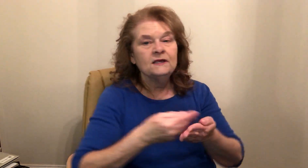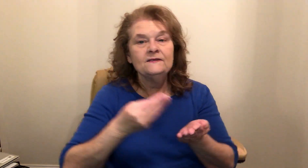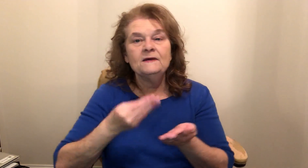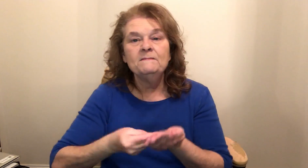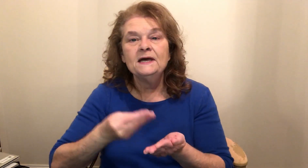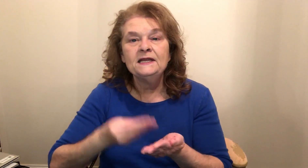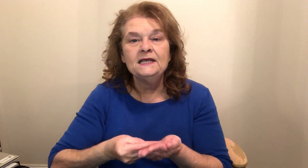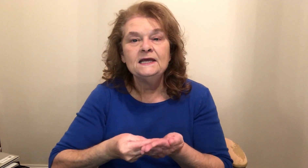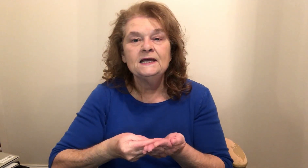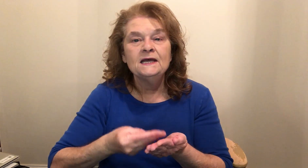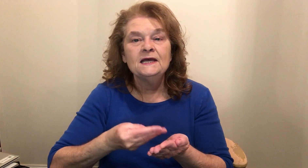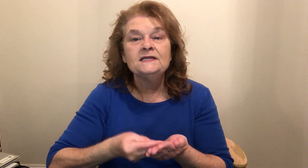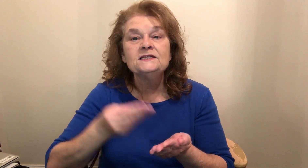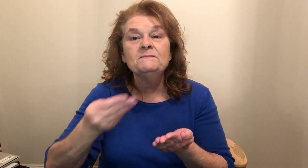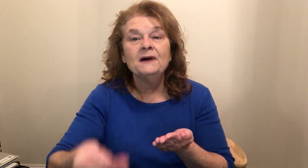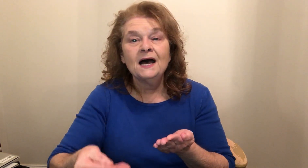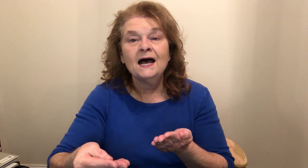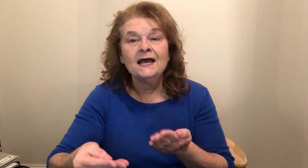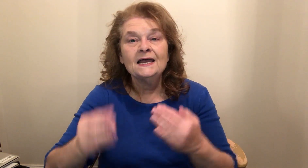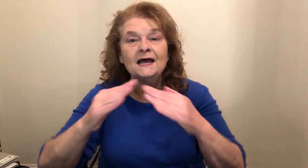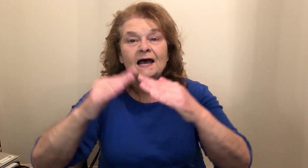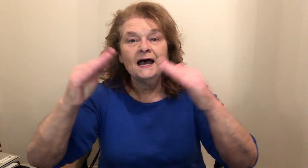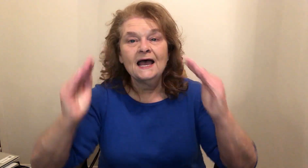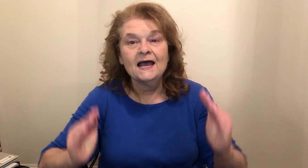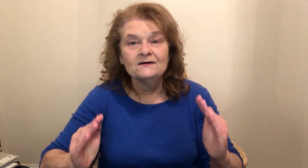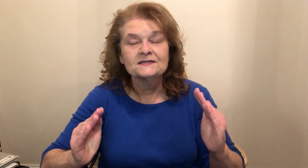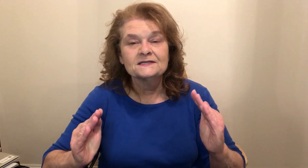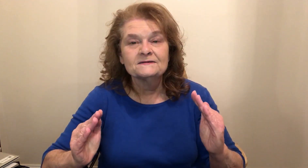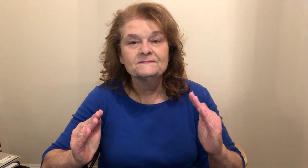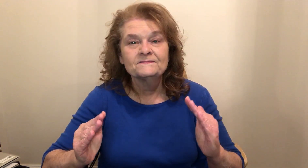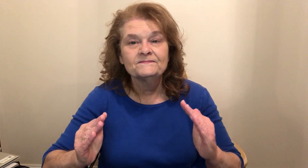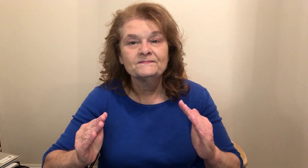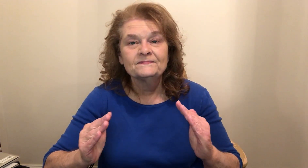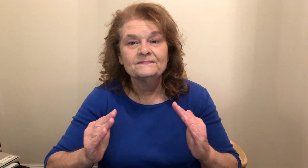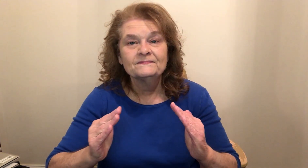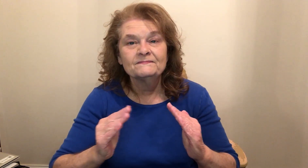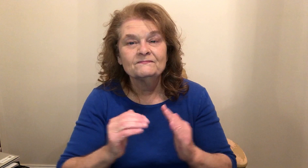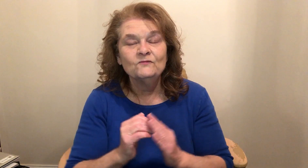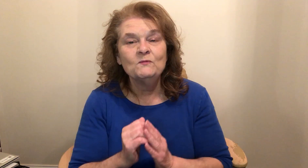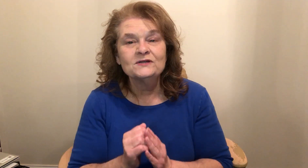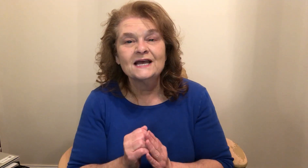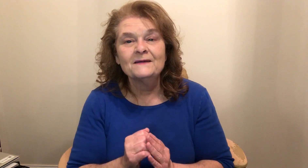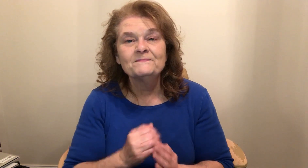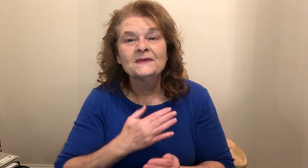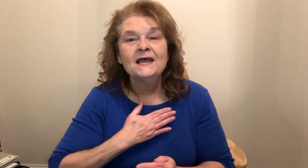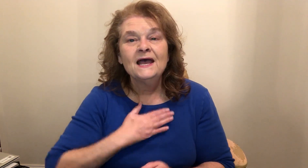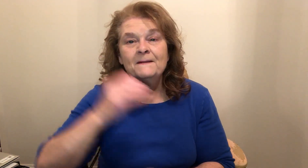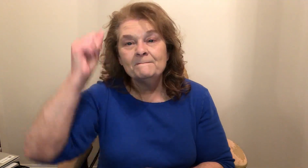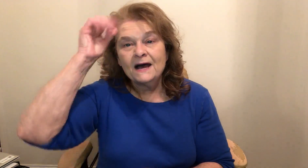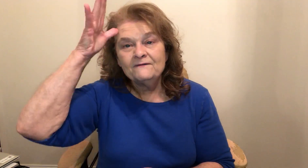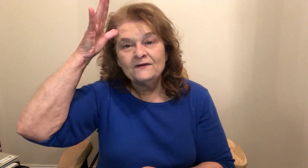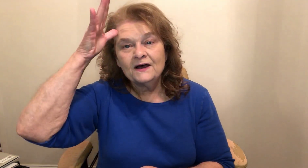the money to buy a house. One more time. My